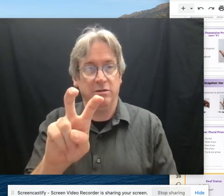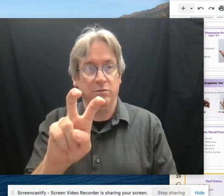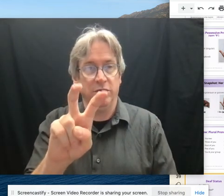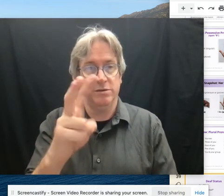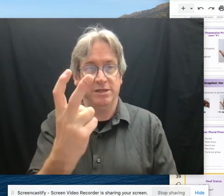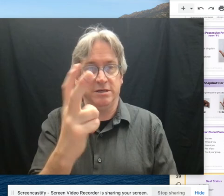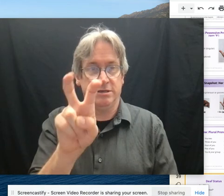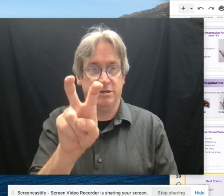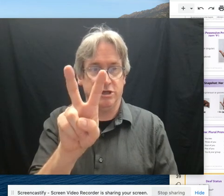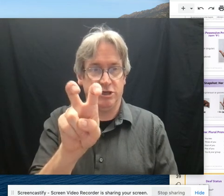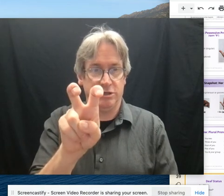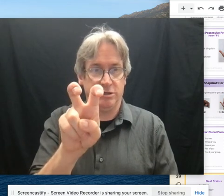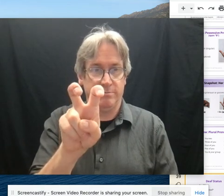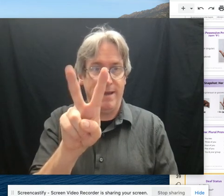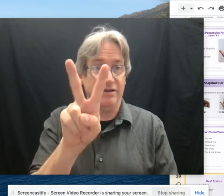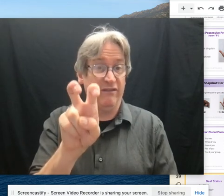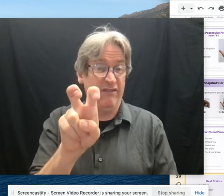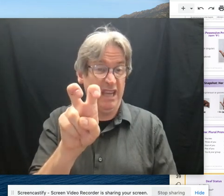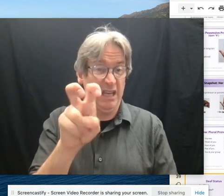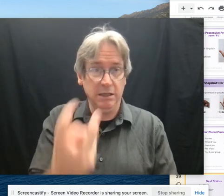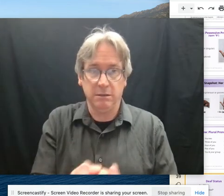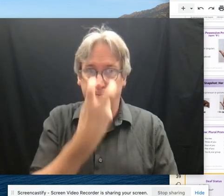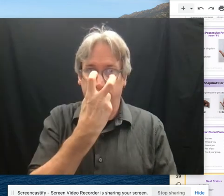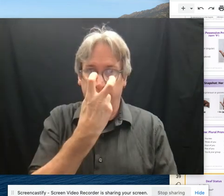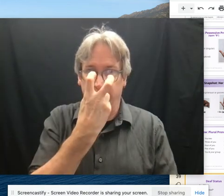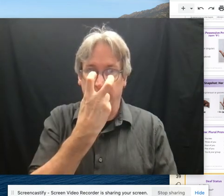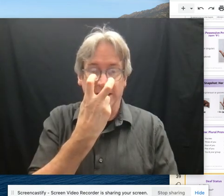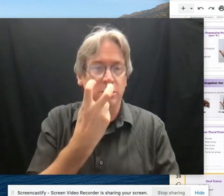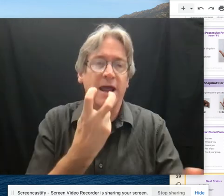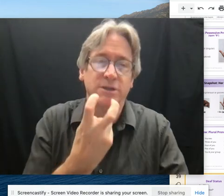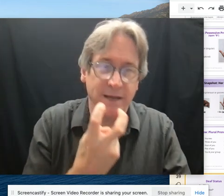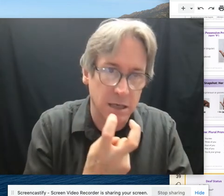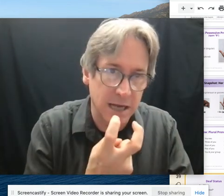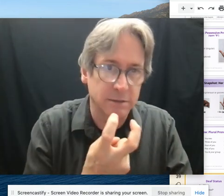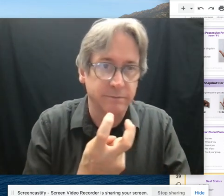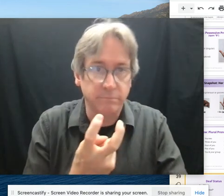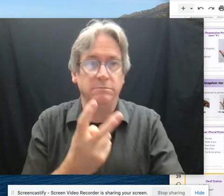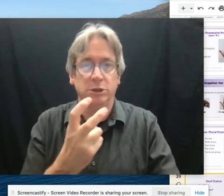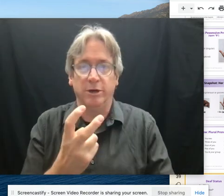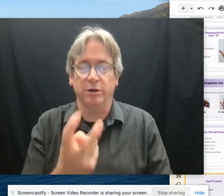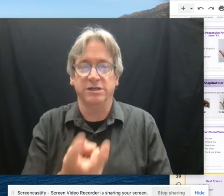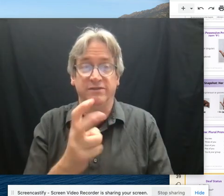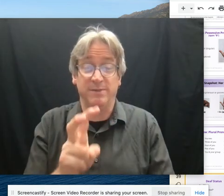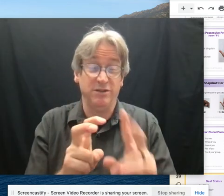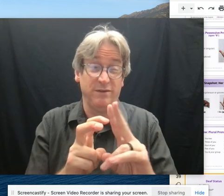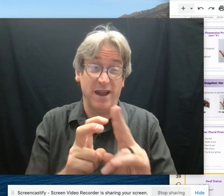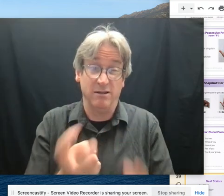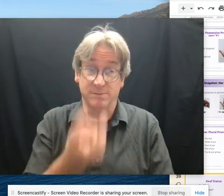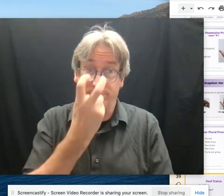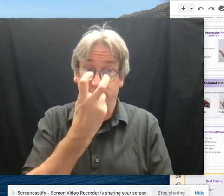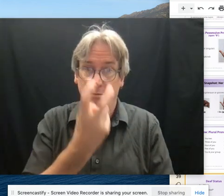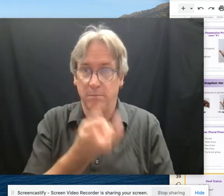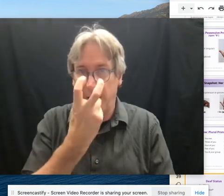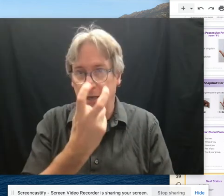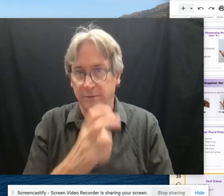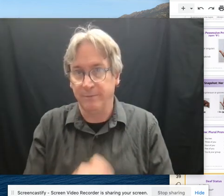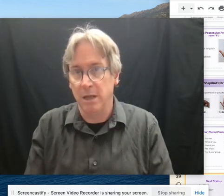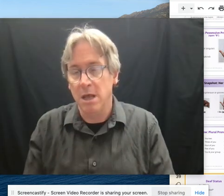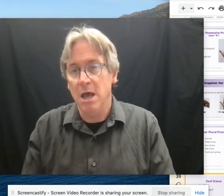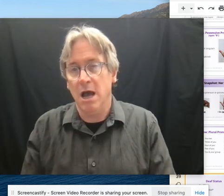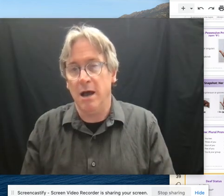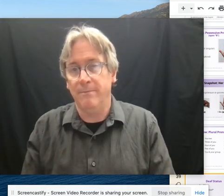and we use the bent V for blind. Don't actually make contact. You don't want to hurt yourself, especially if you have nails.